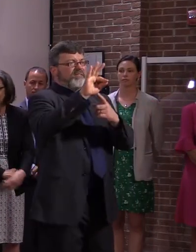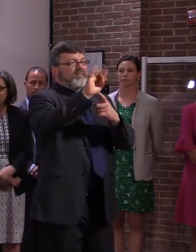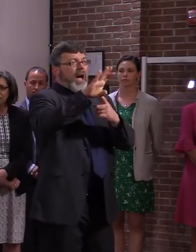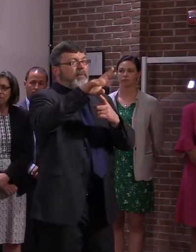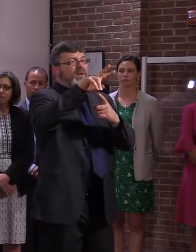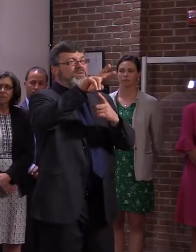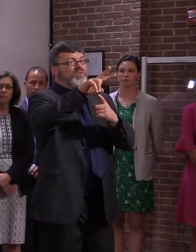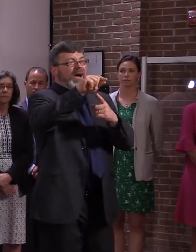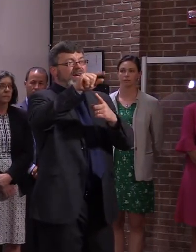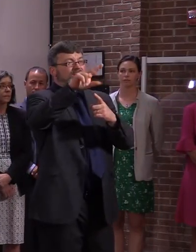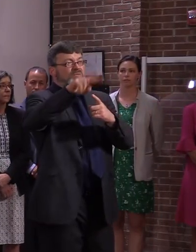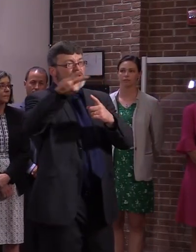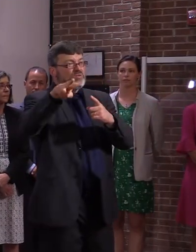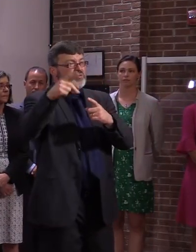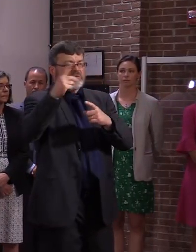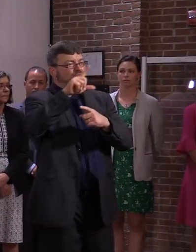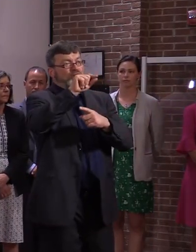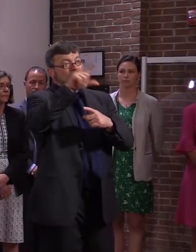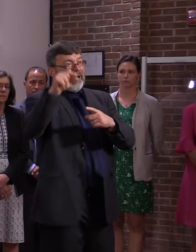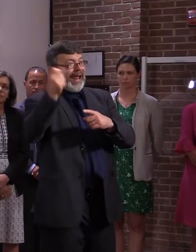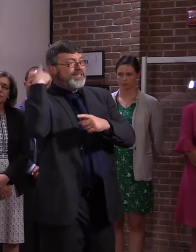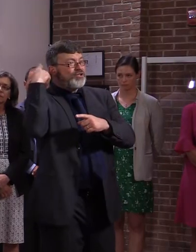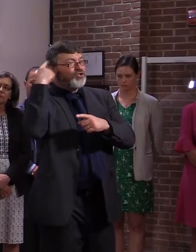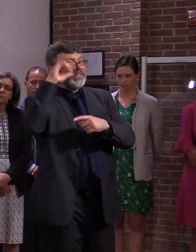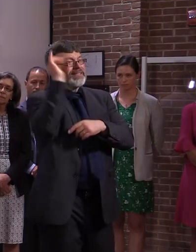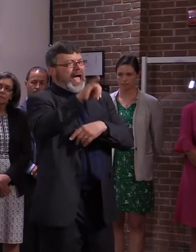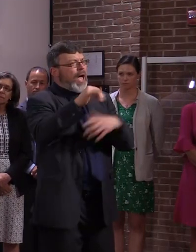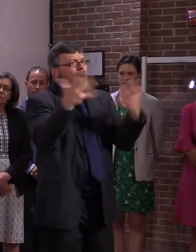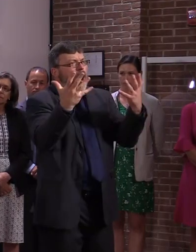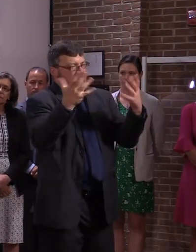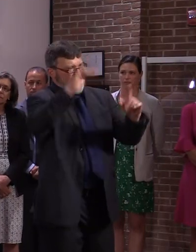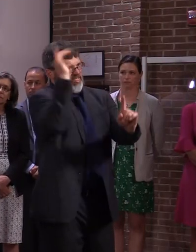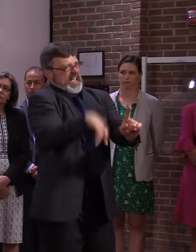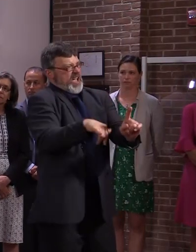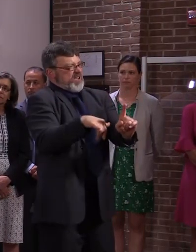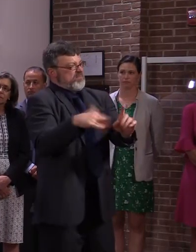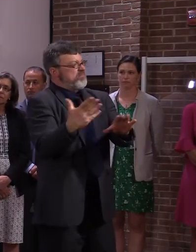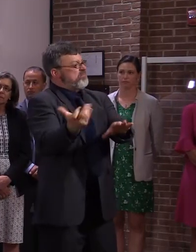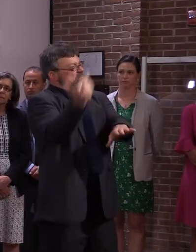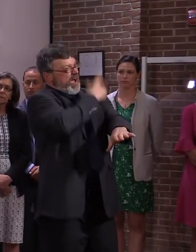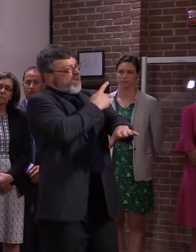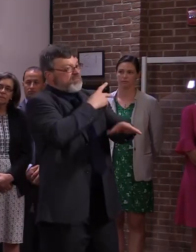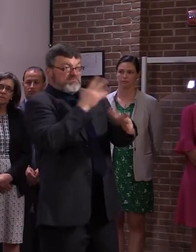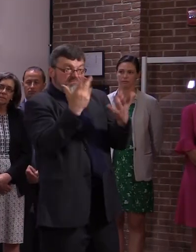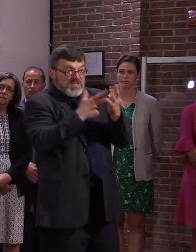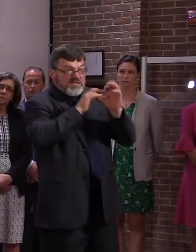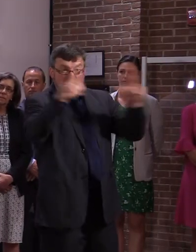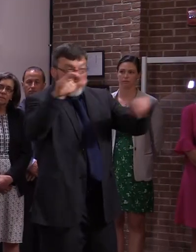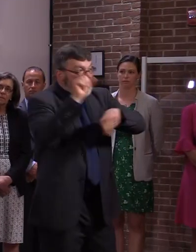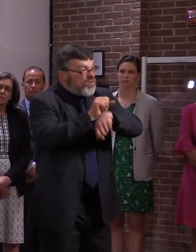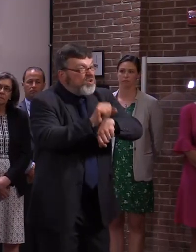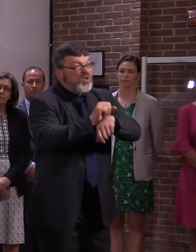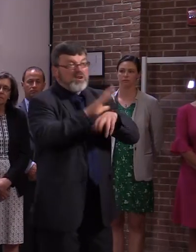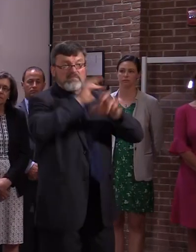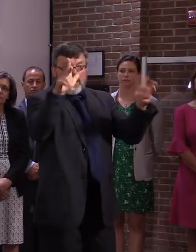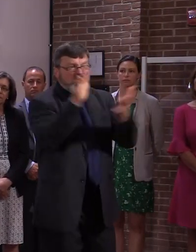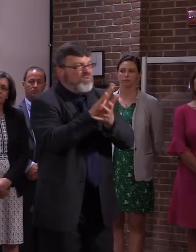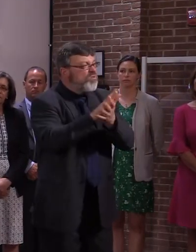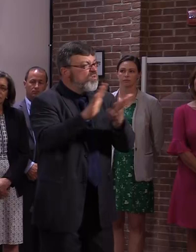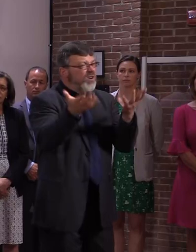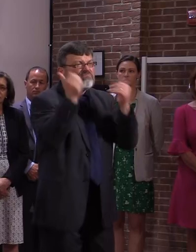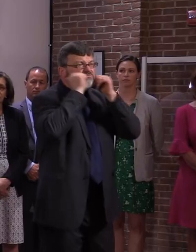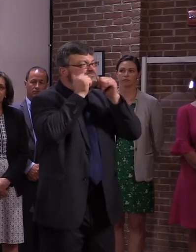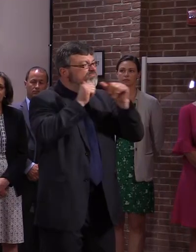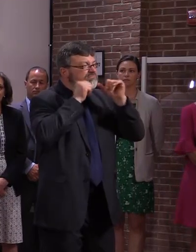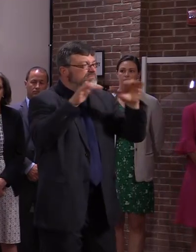back 16 months ago, pre-pandemic, and all the things you could do and all the things you didn't have to worry about, and that's